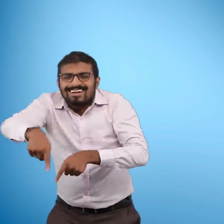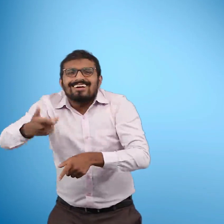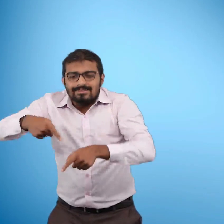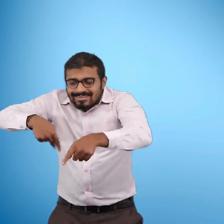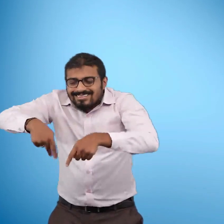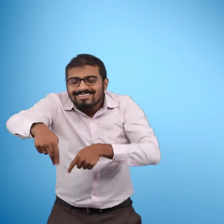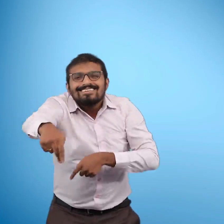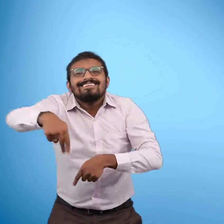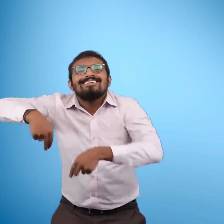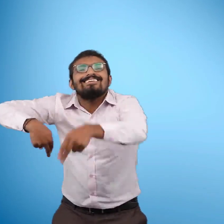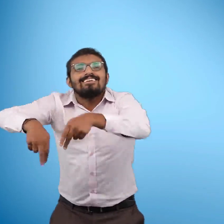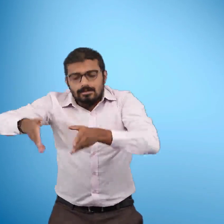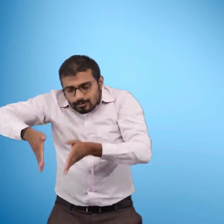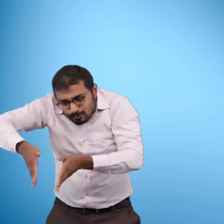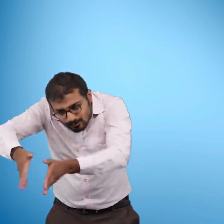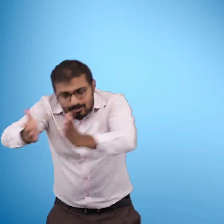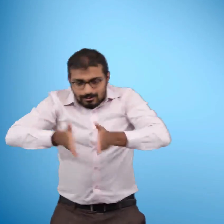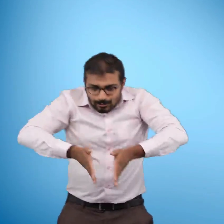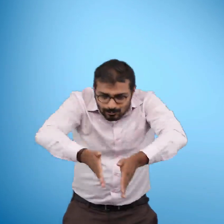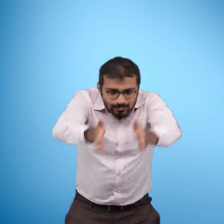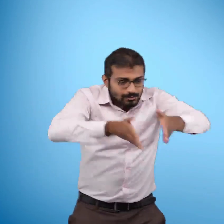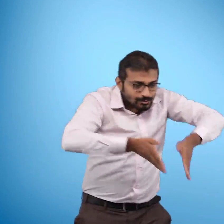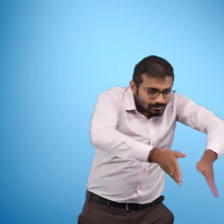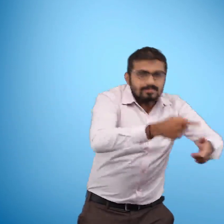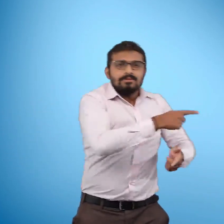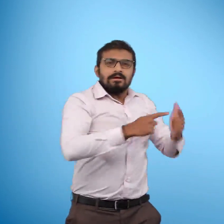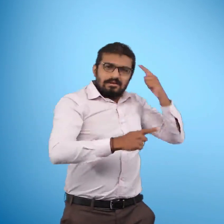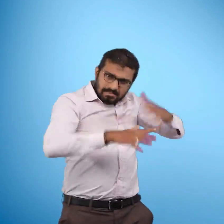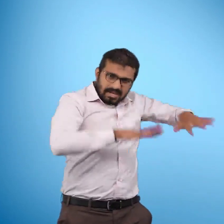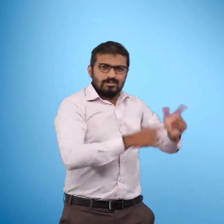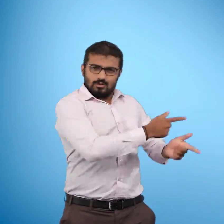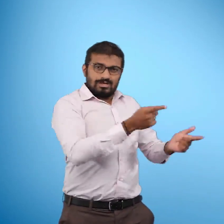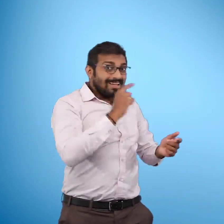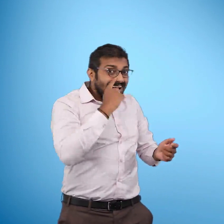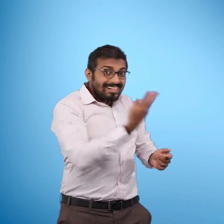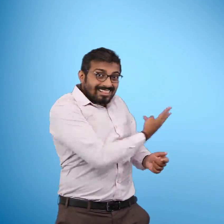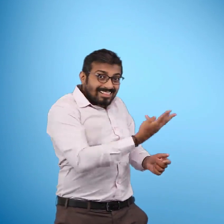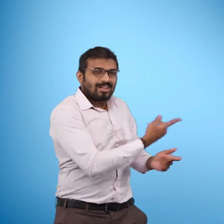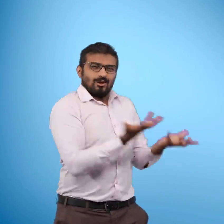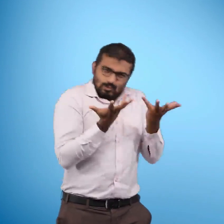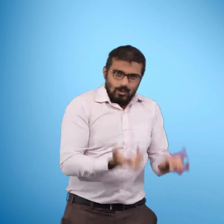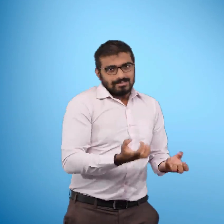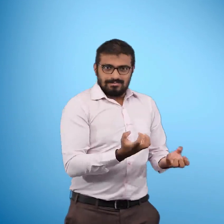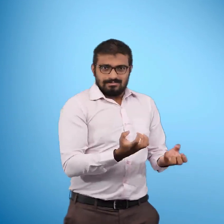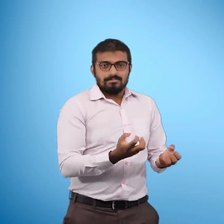Rani, Geetha, and Nasima live near each other. The distance from their houses to the road is 90